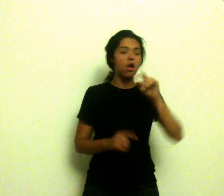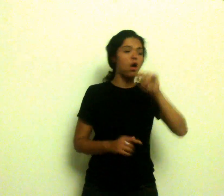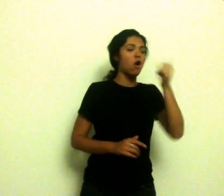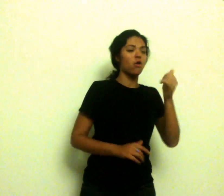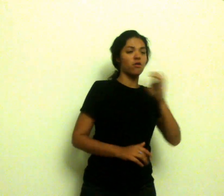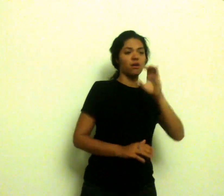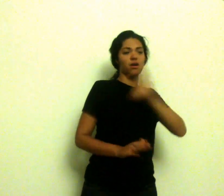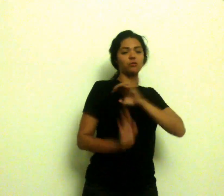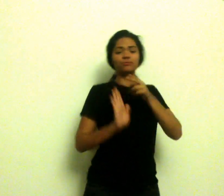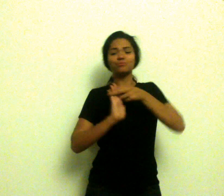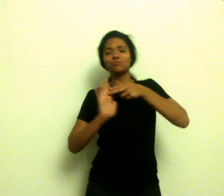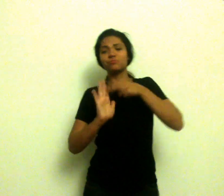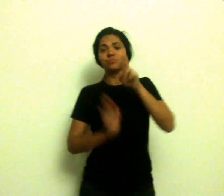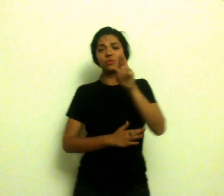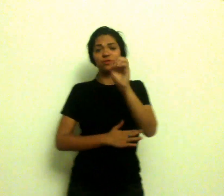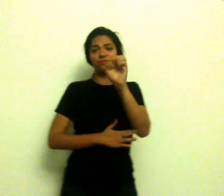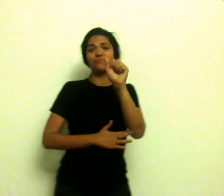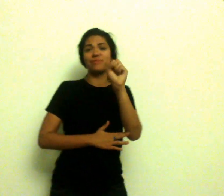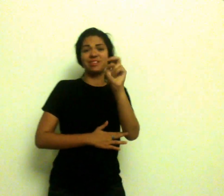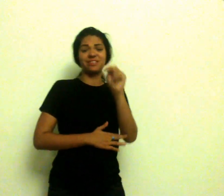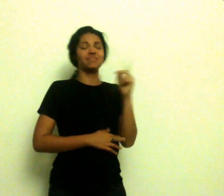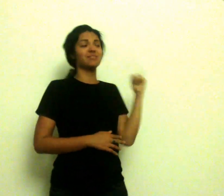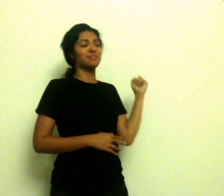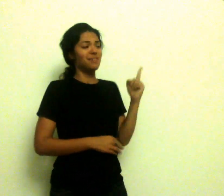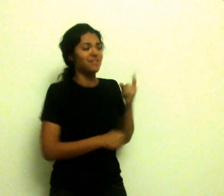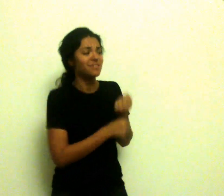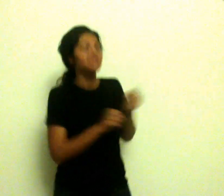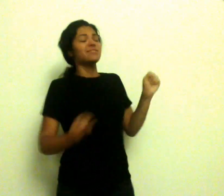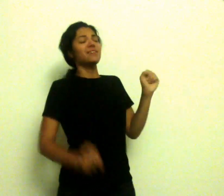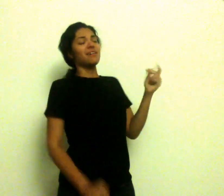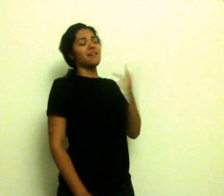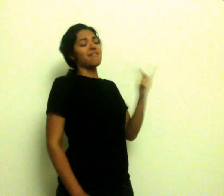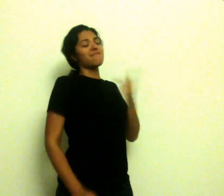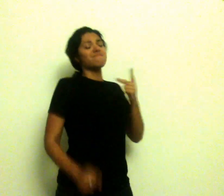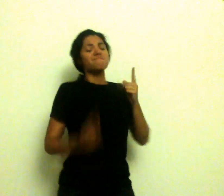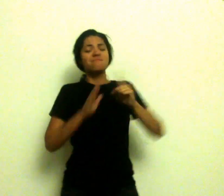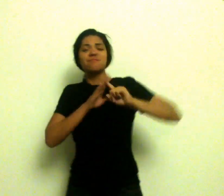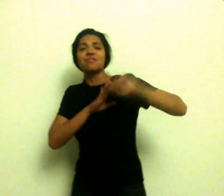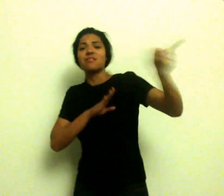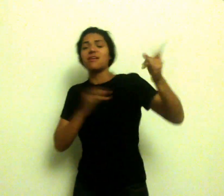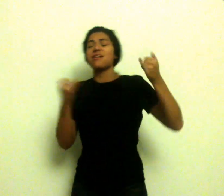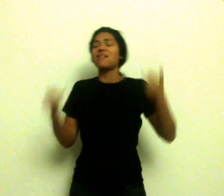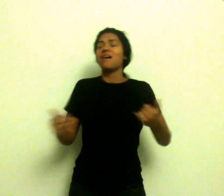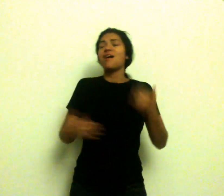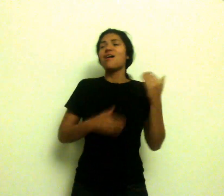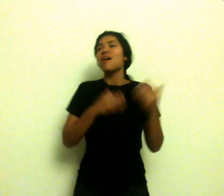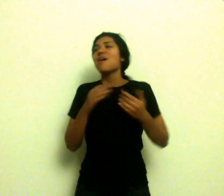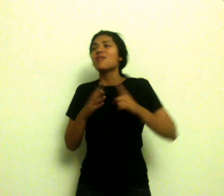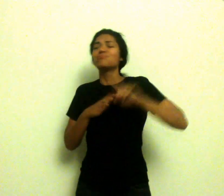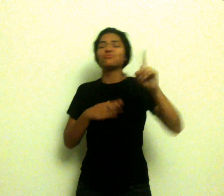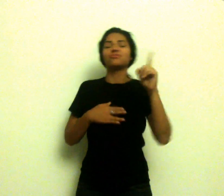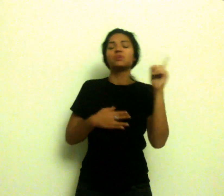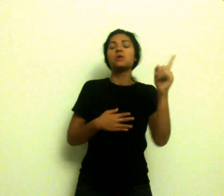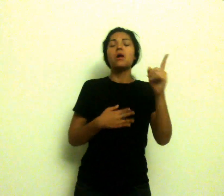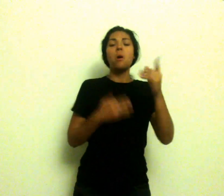and lifted me and rescued me. And as reason was rescuing me, turned around and looked at the Spirit of the Age and said,